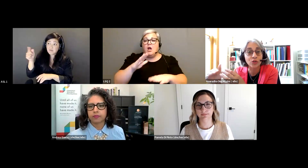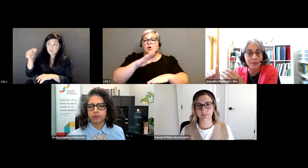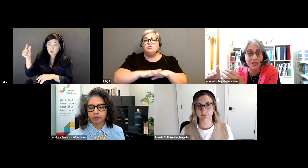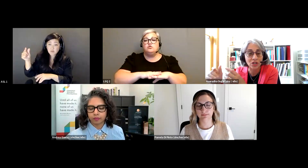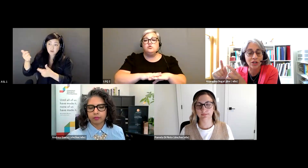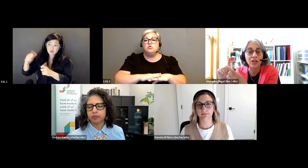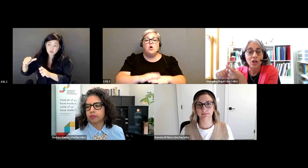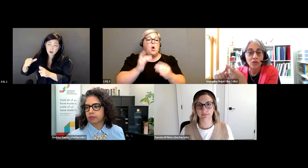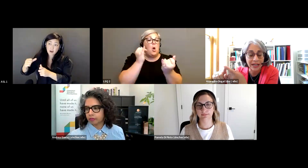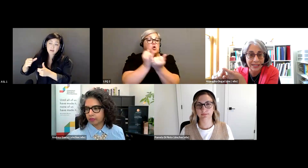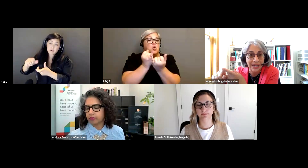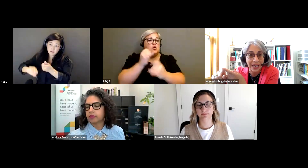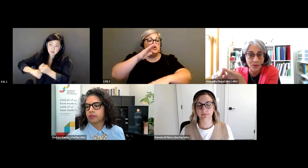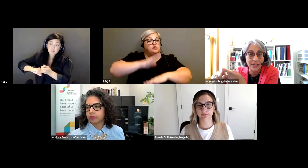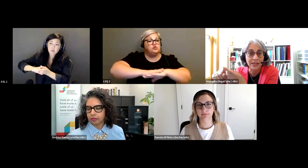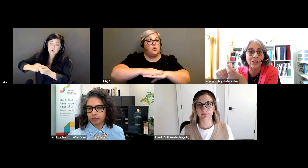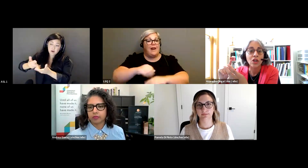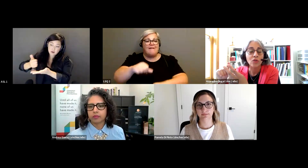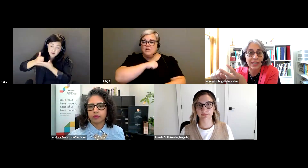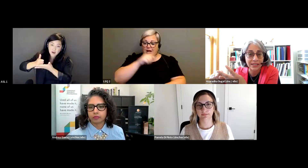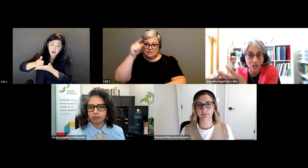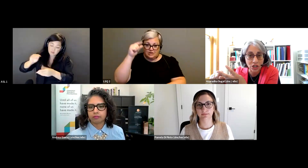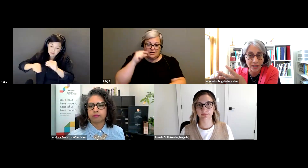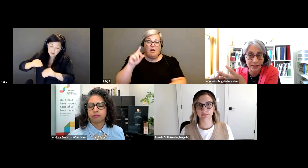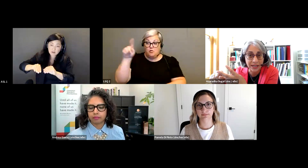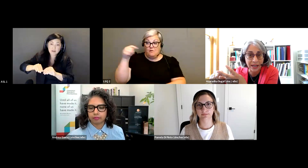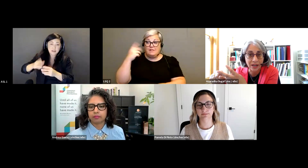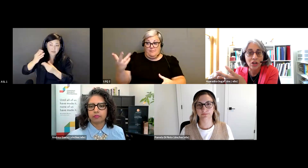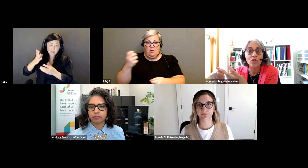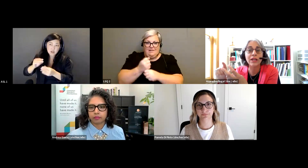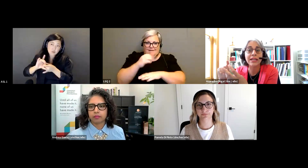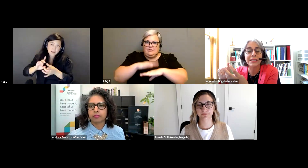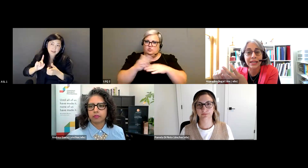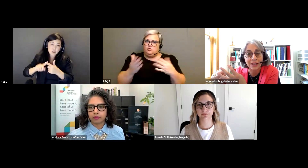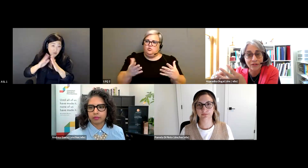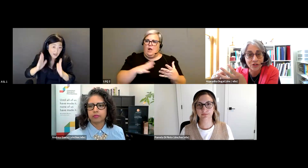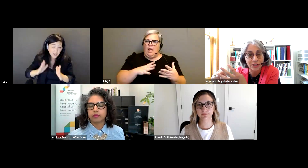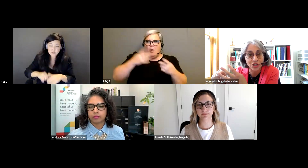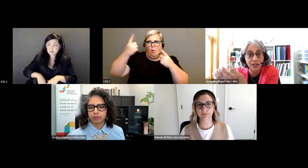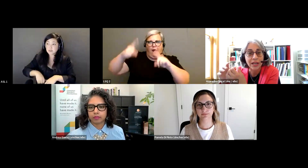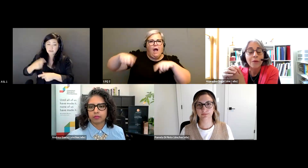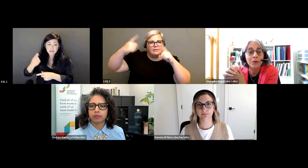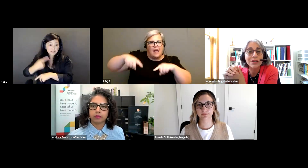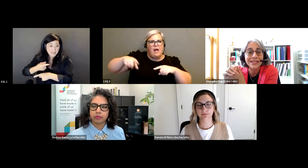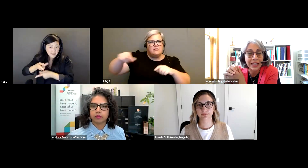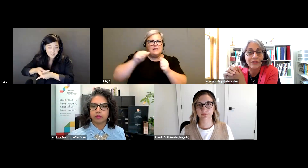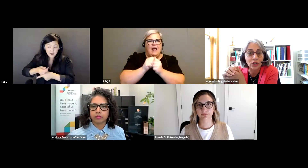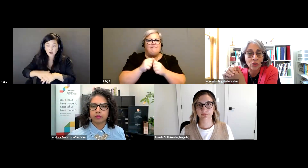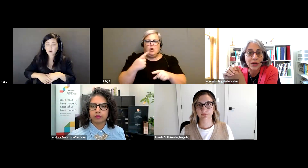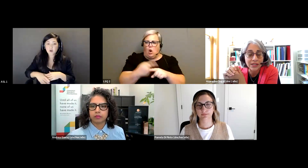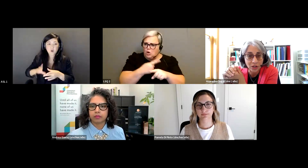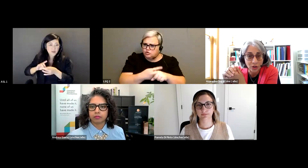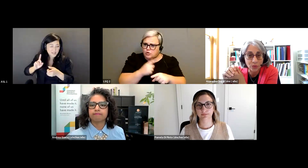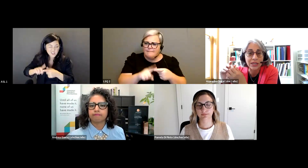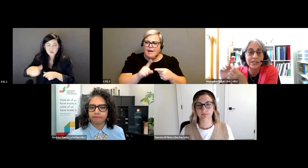levels of agreement on related to housing, related to childcare, related to infrastructure, but we still have a